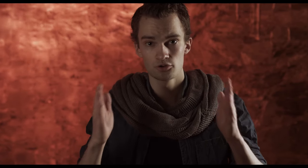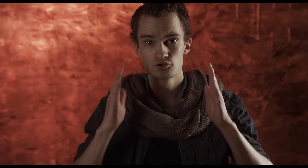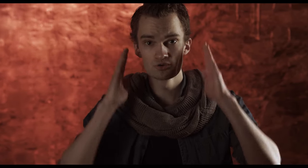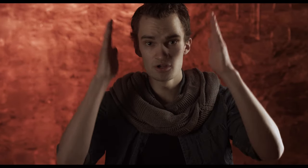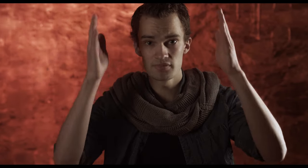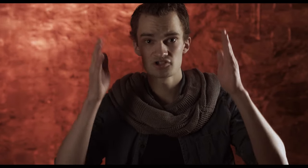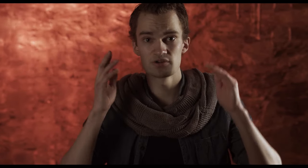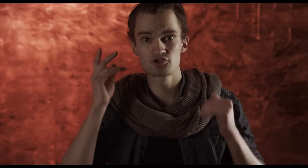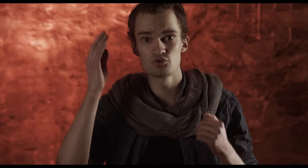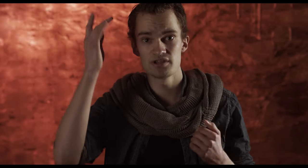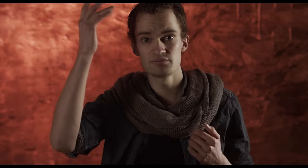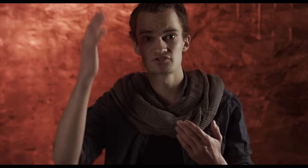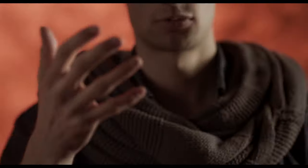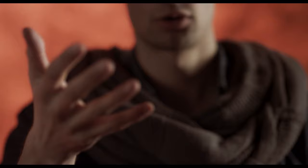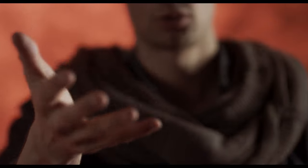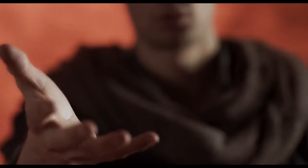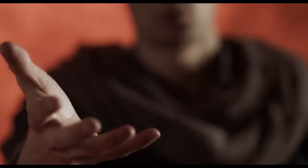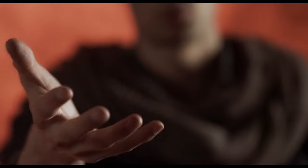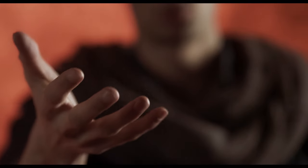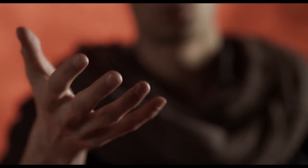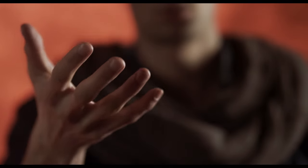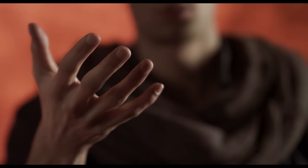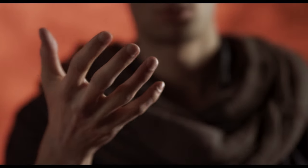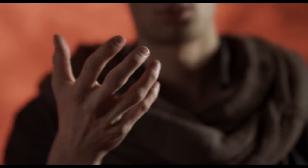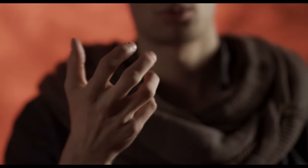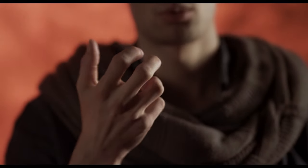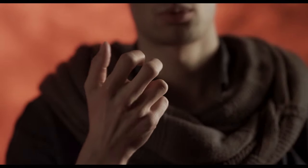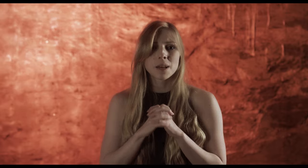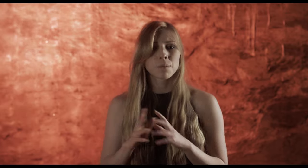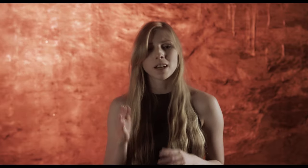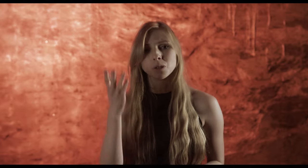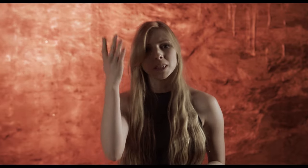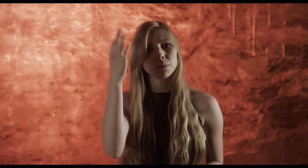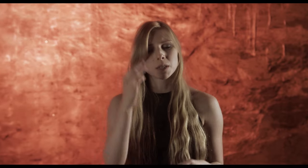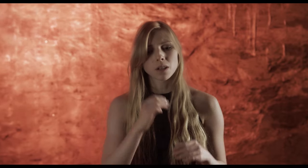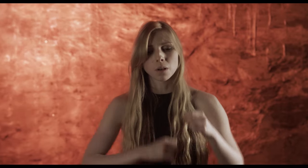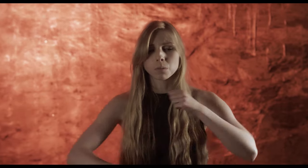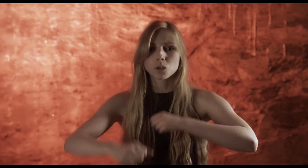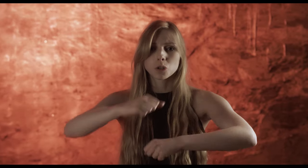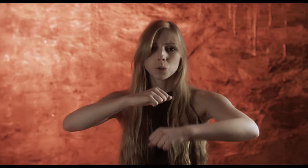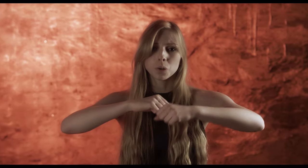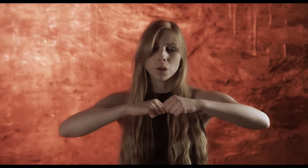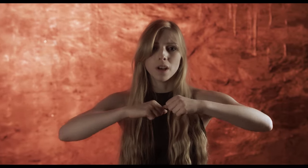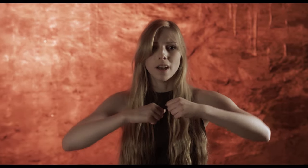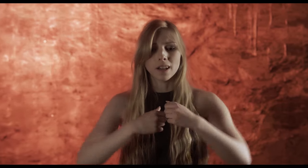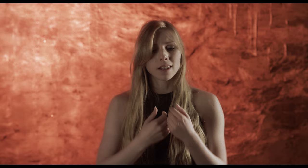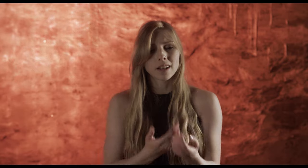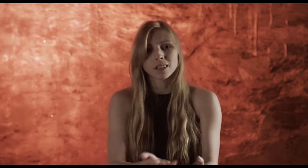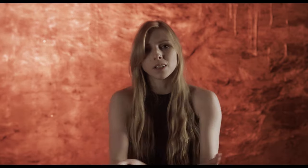I'm dreaming sweet dreams of you. Please let my dreams come true, and I'll give